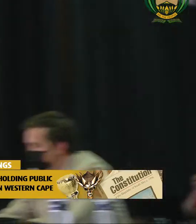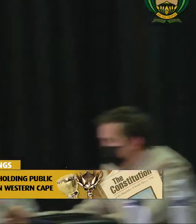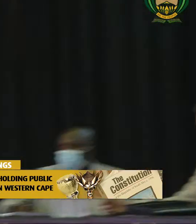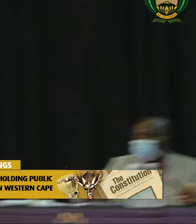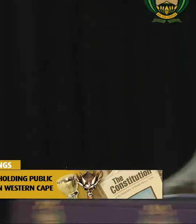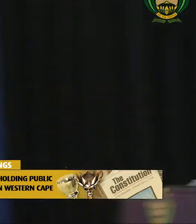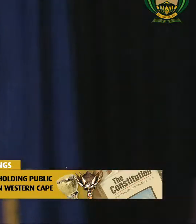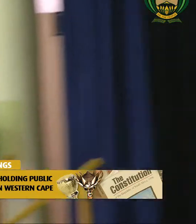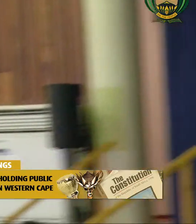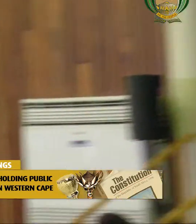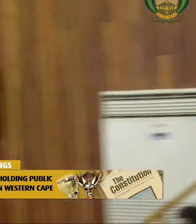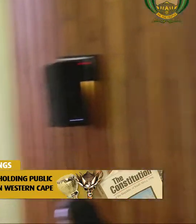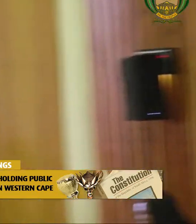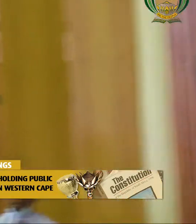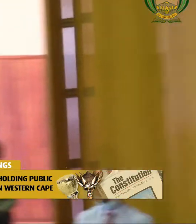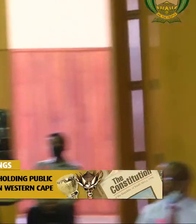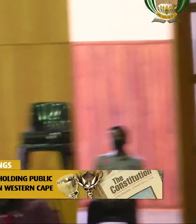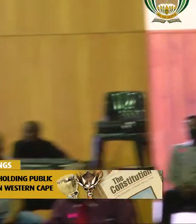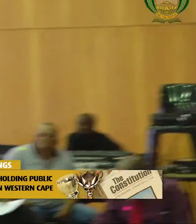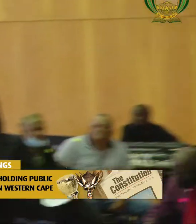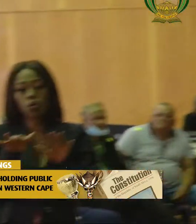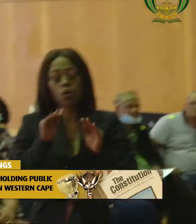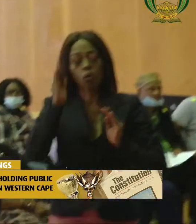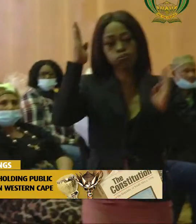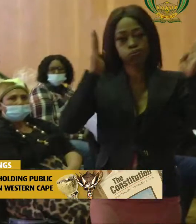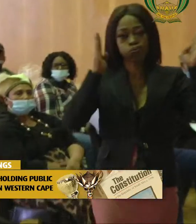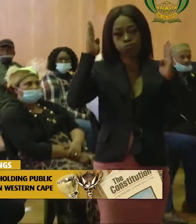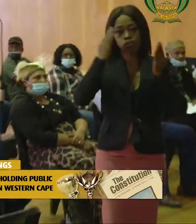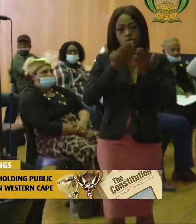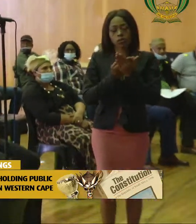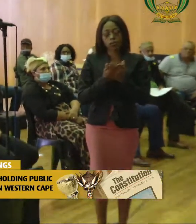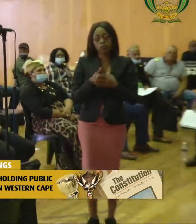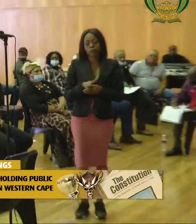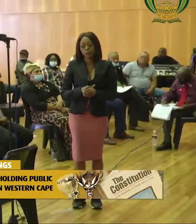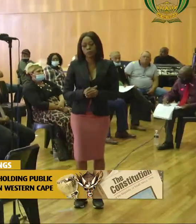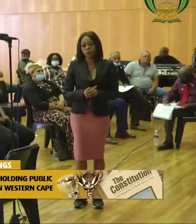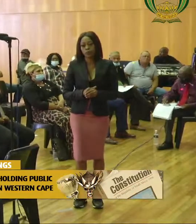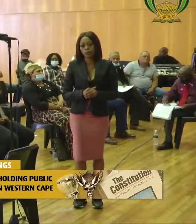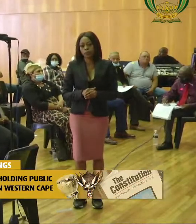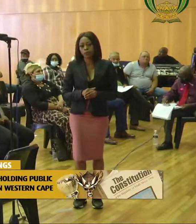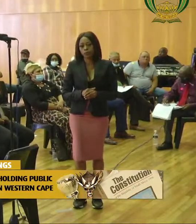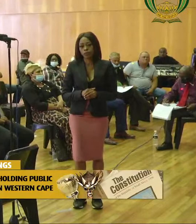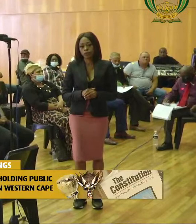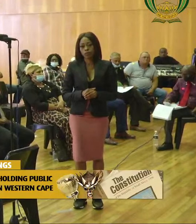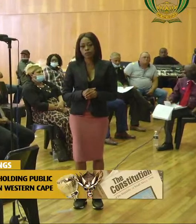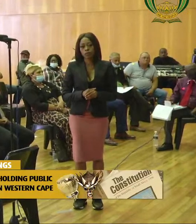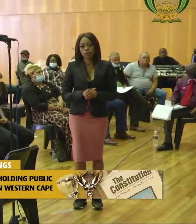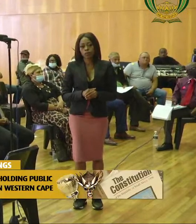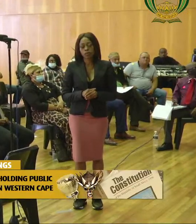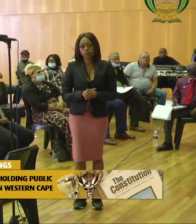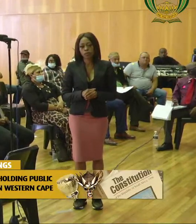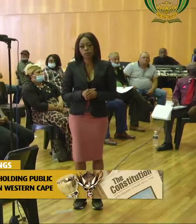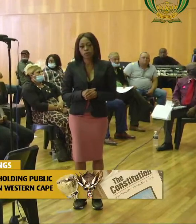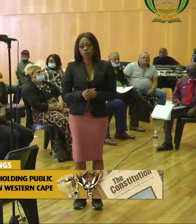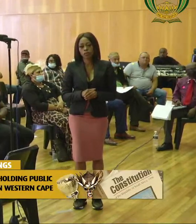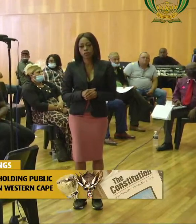Number one, you can join. Number two, at the back. Number three.